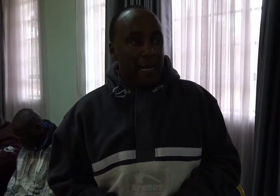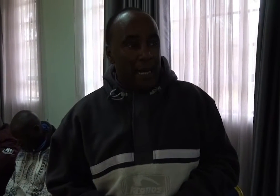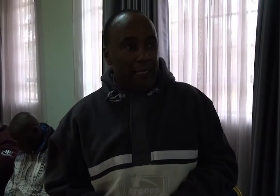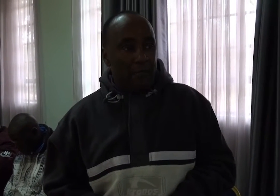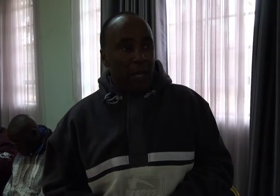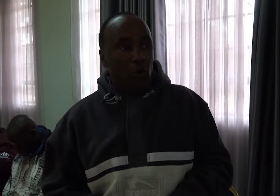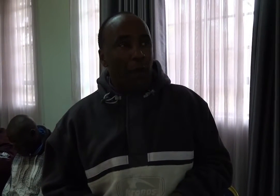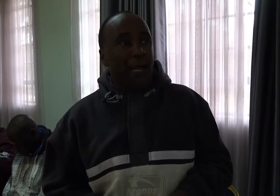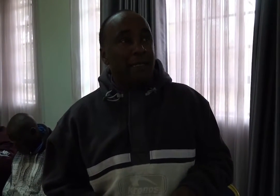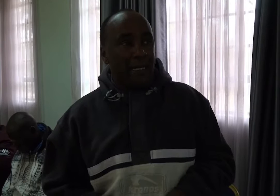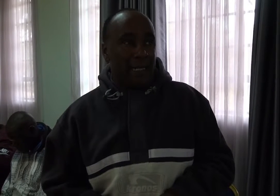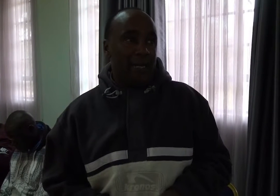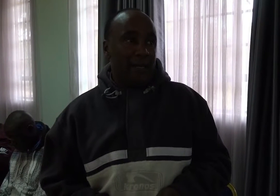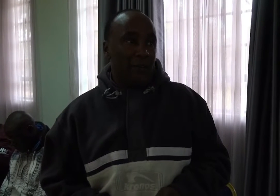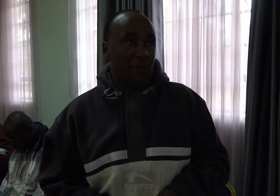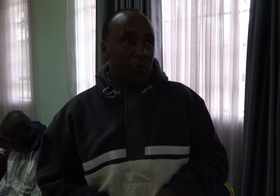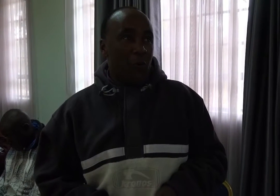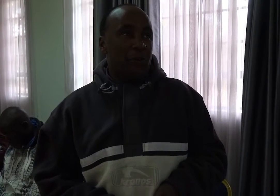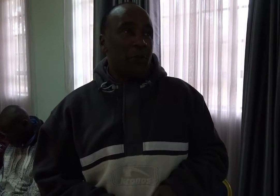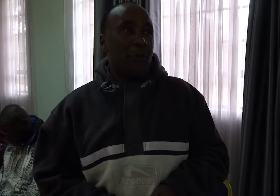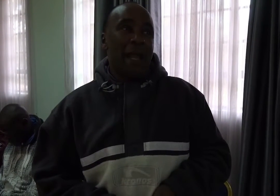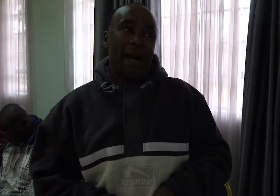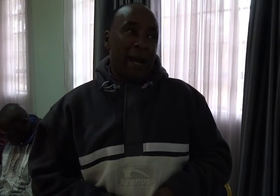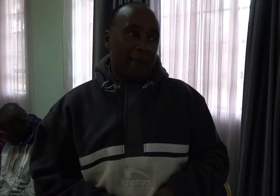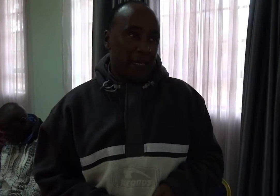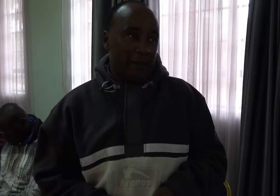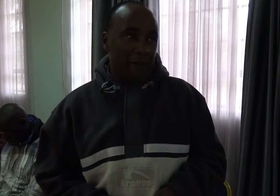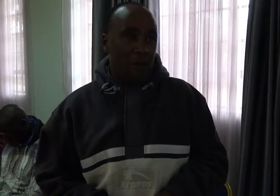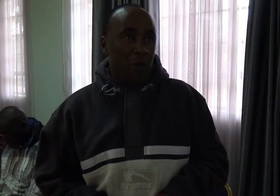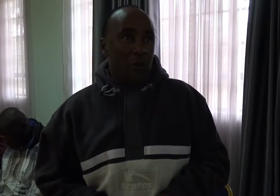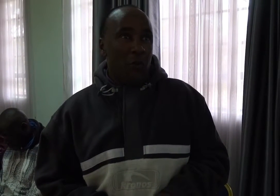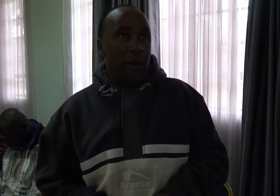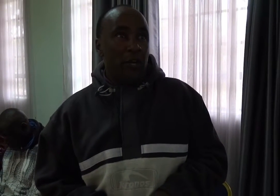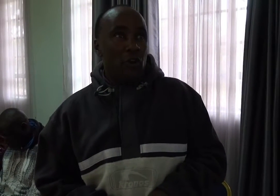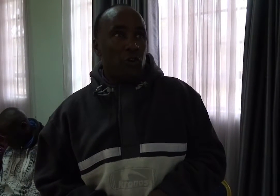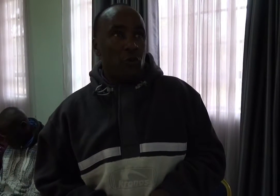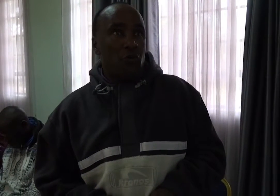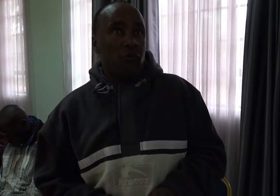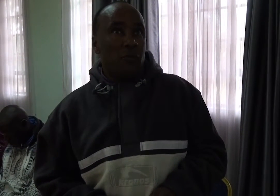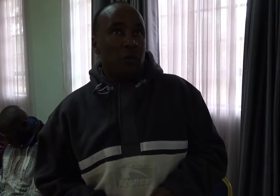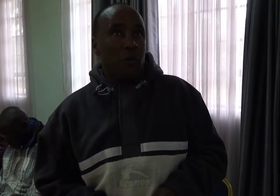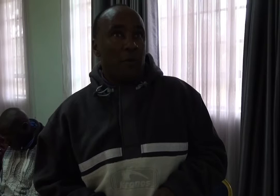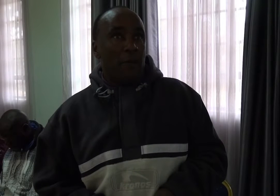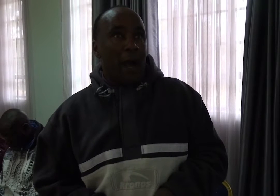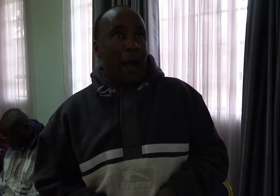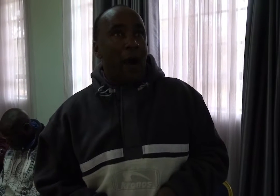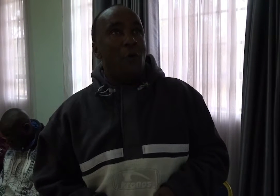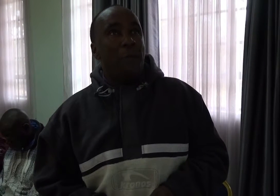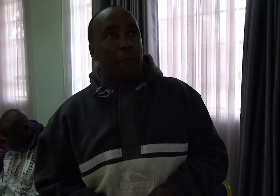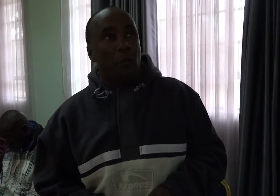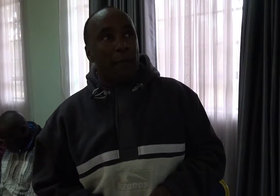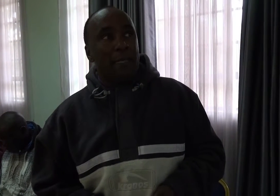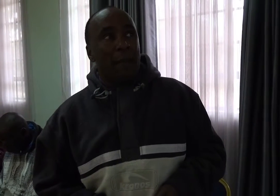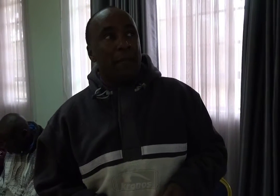the readers may know exactly what we are after. You may not know